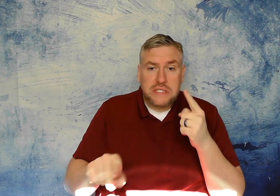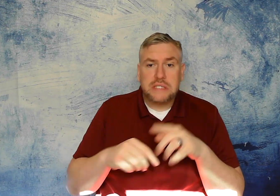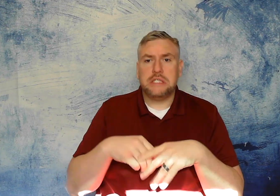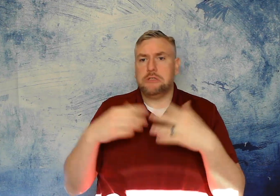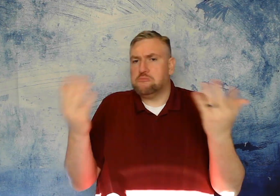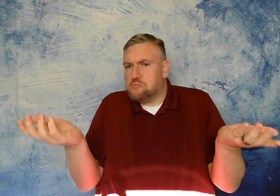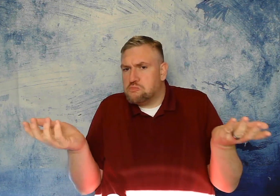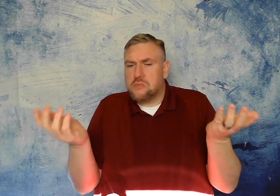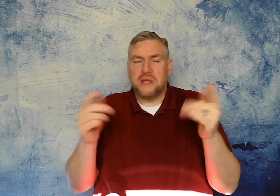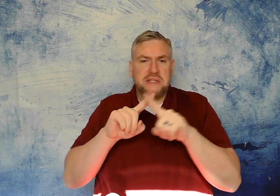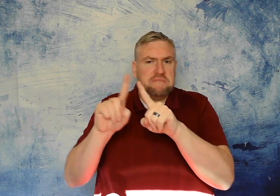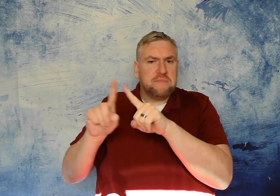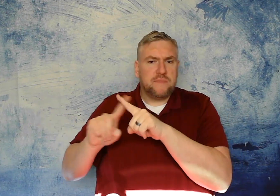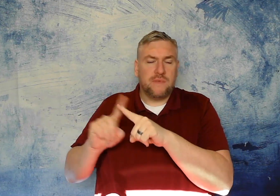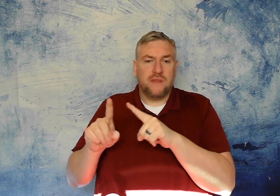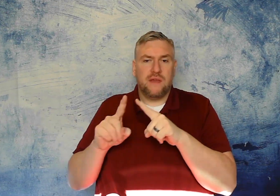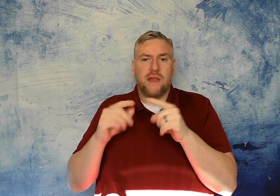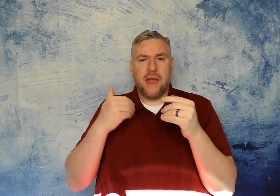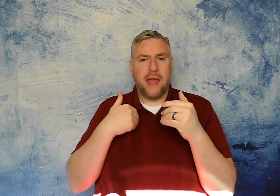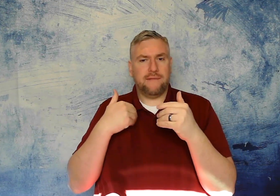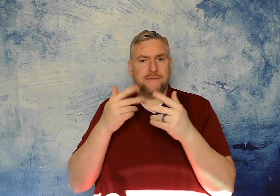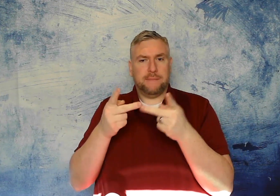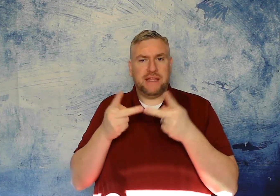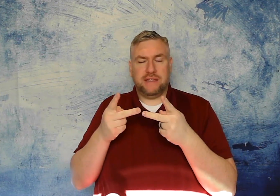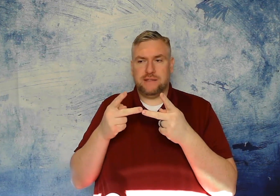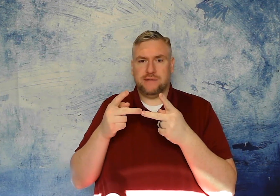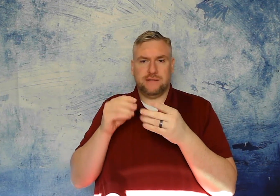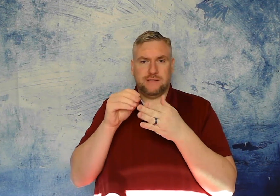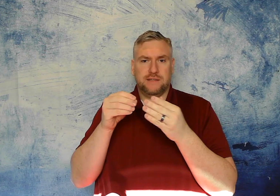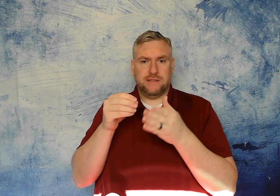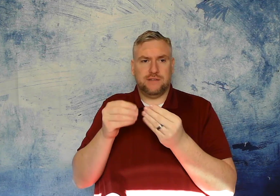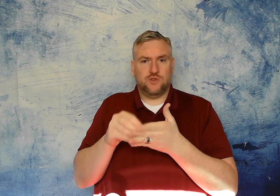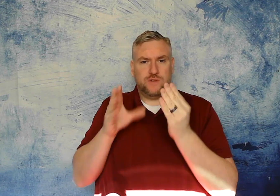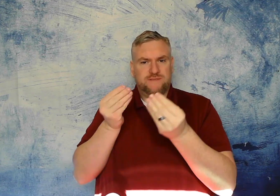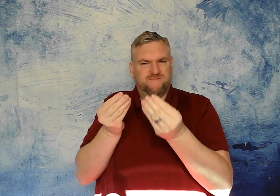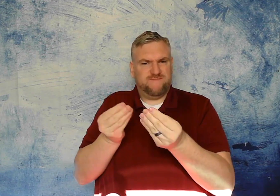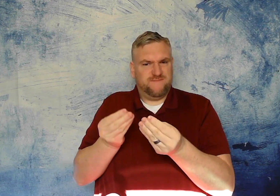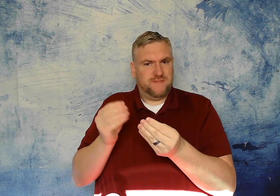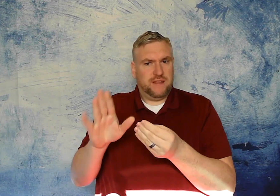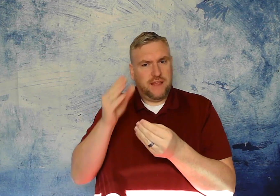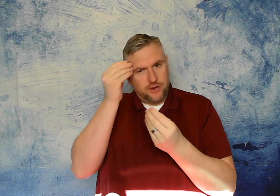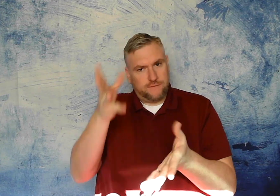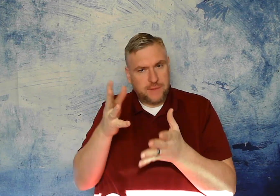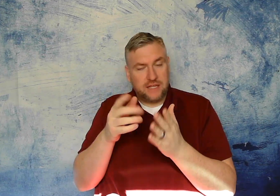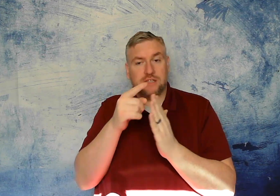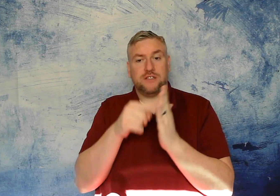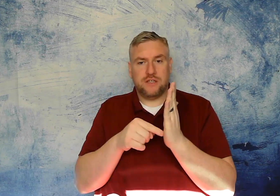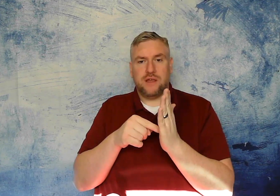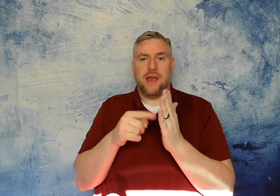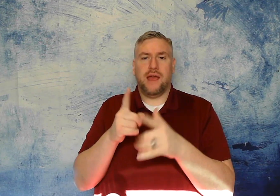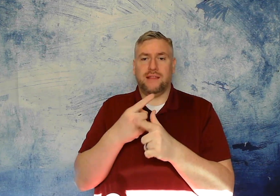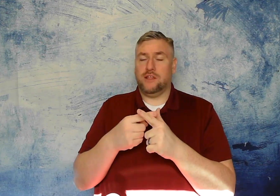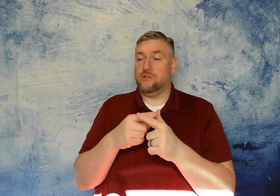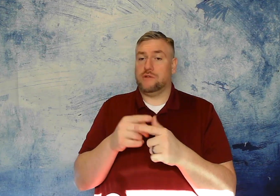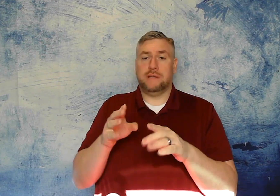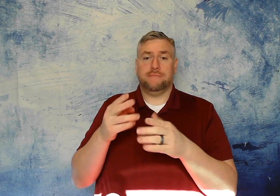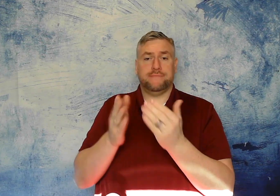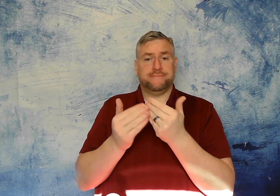Reading A to Z. Those kinds of different things, places where students feed in the information, and then